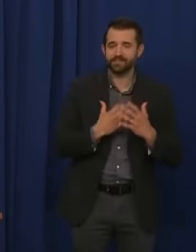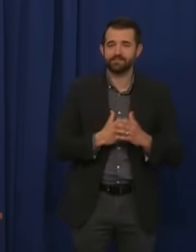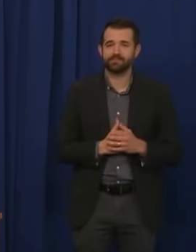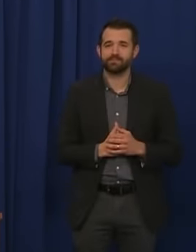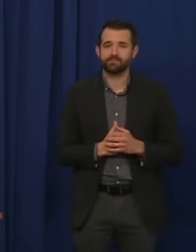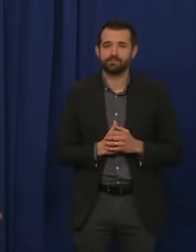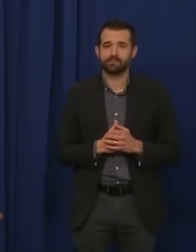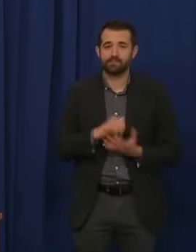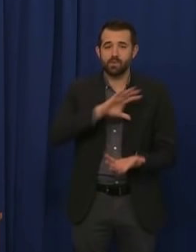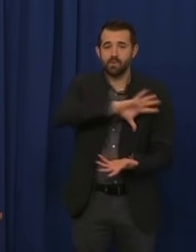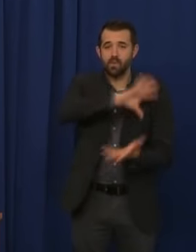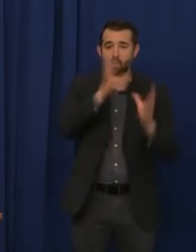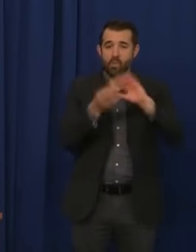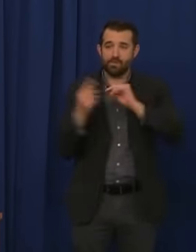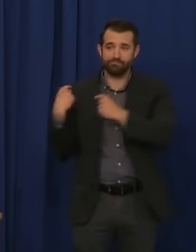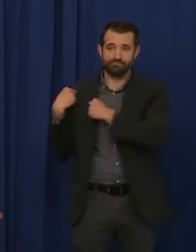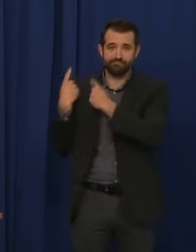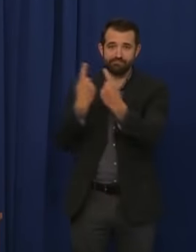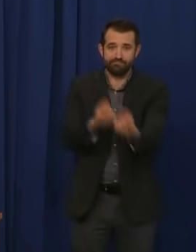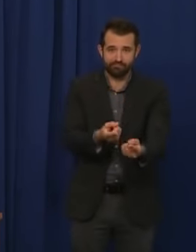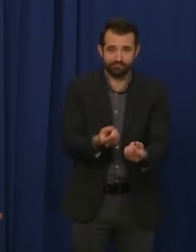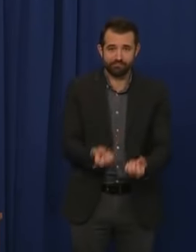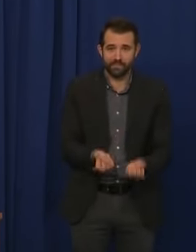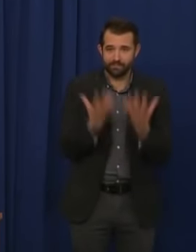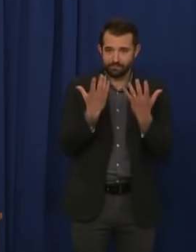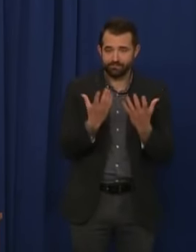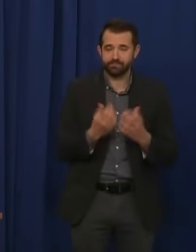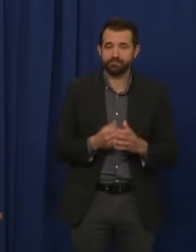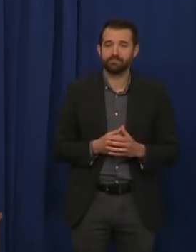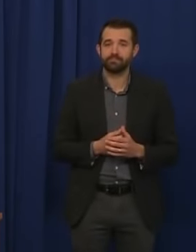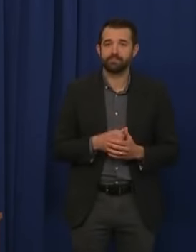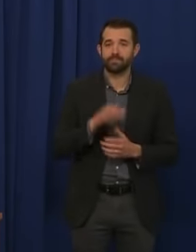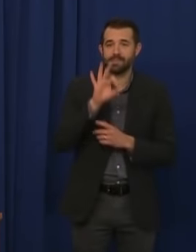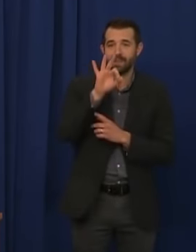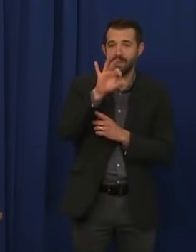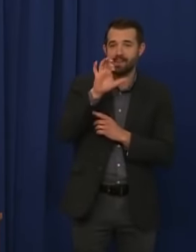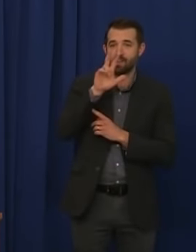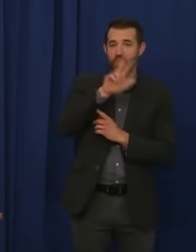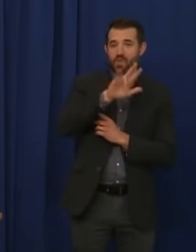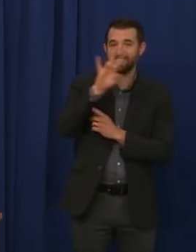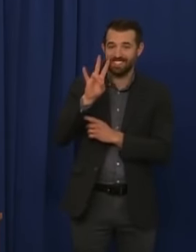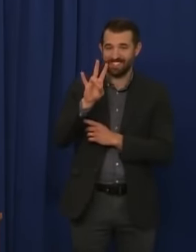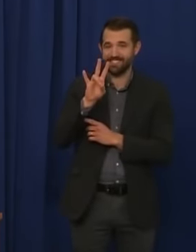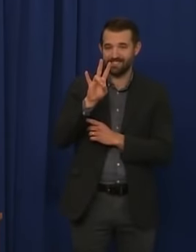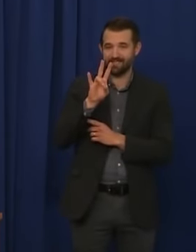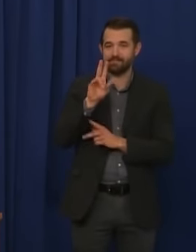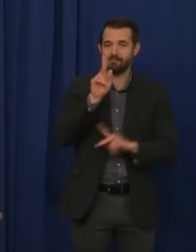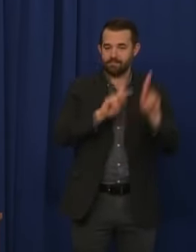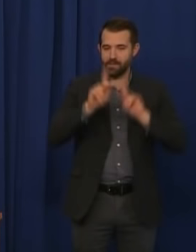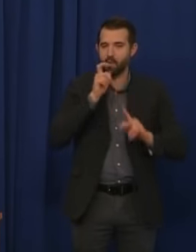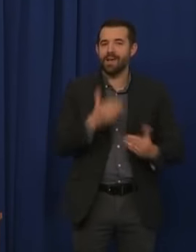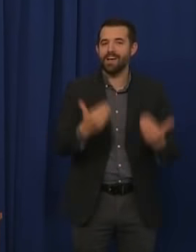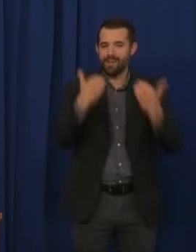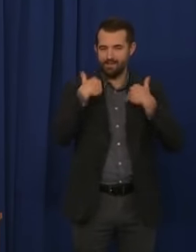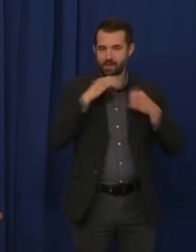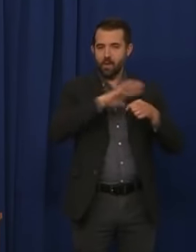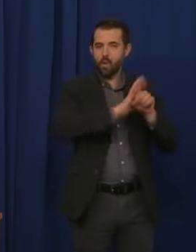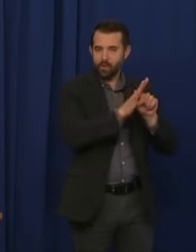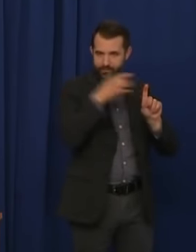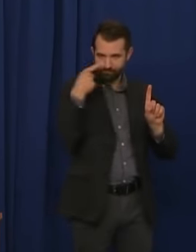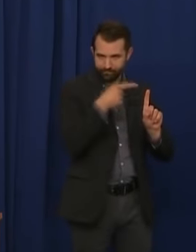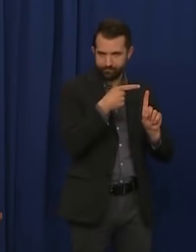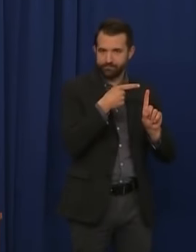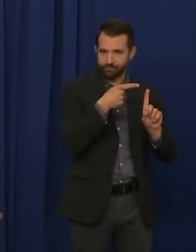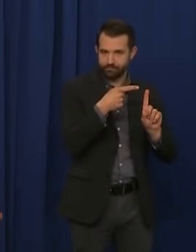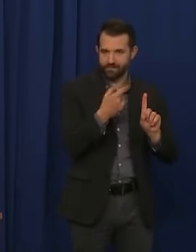Overall, the Maine CDC is now reporting 937 cases of COVID-19, an increase of